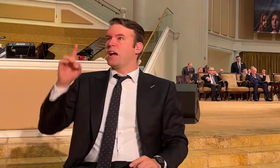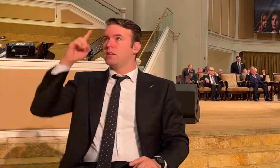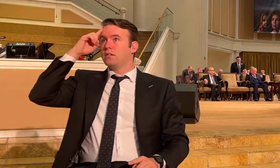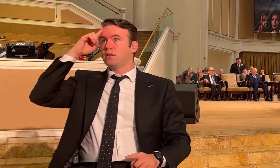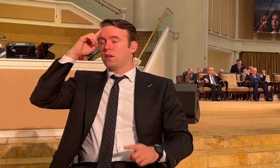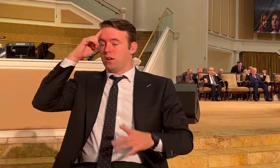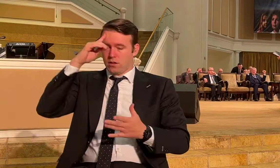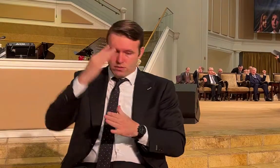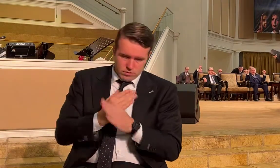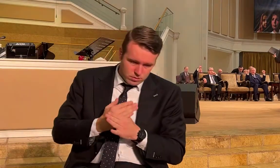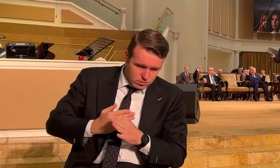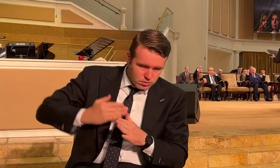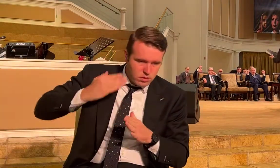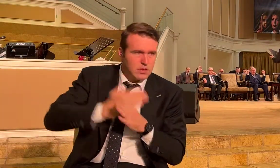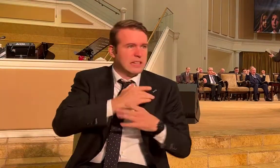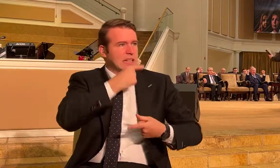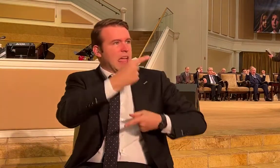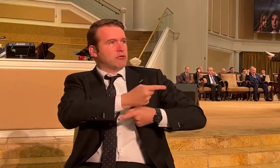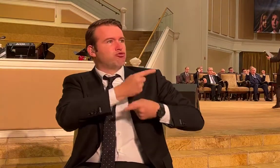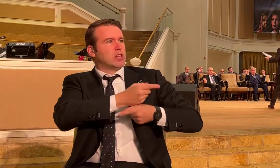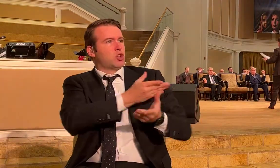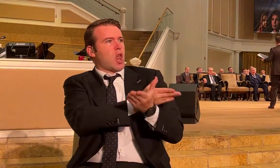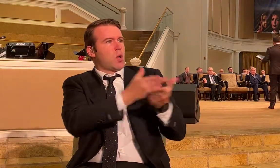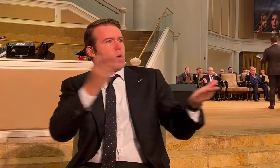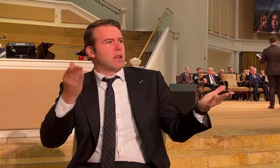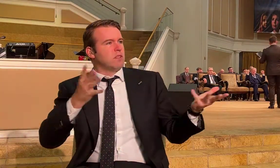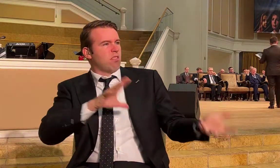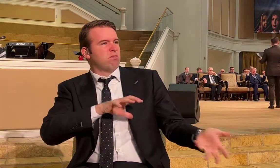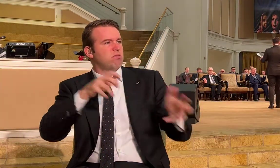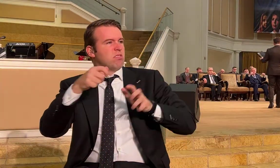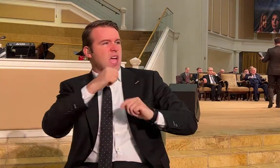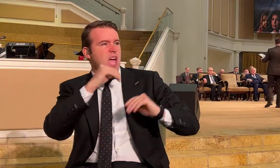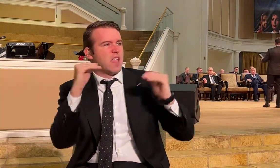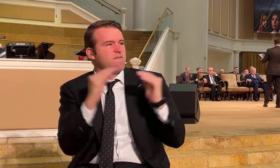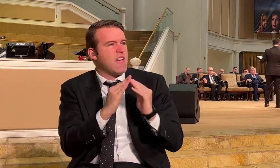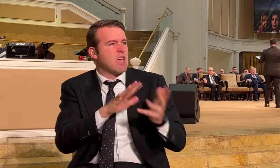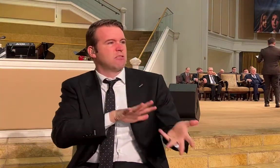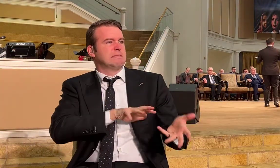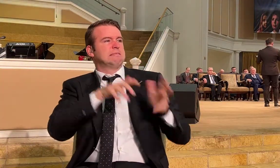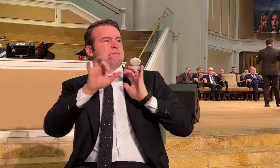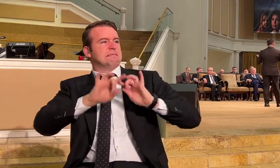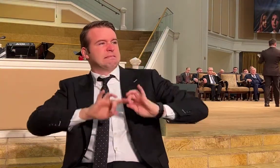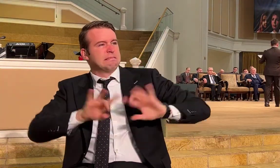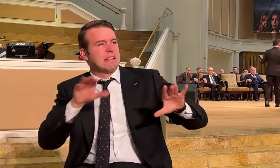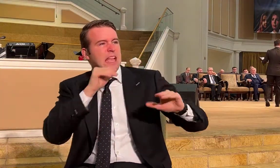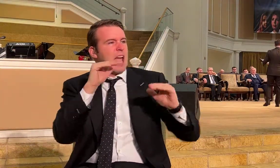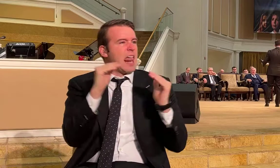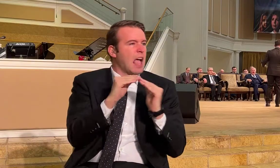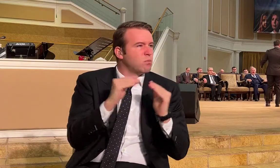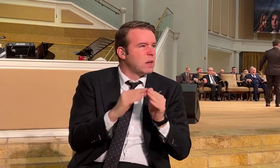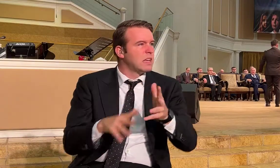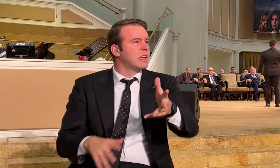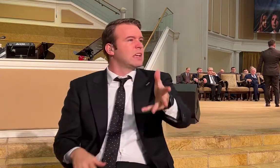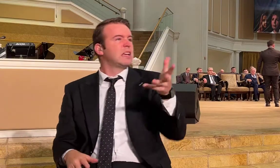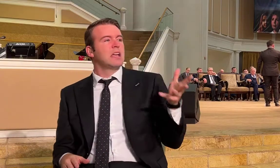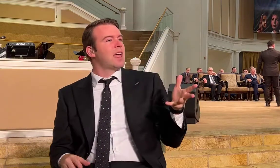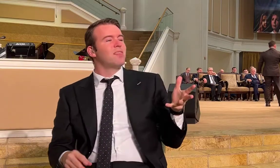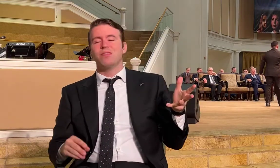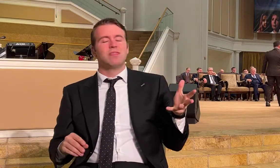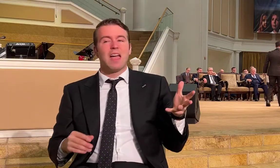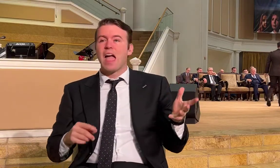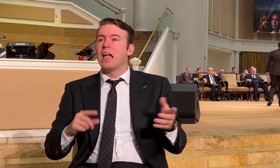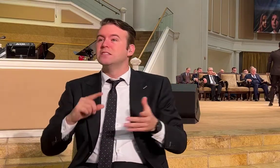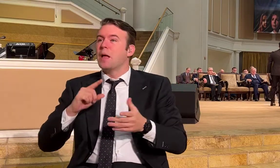mind tormented by the injustices all around us, the unfairness all around us, the inequity all around us, there is no